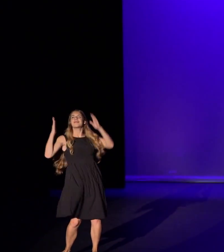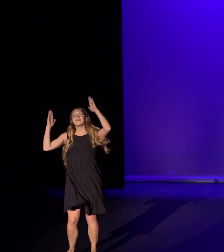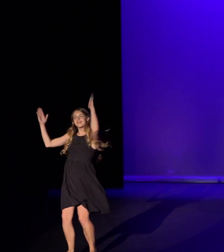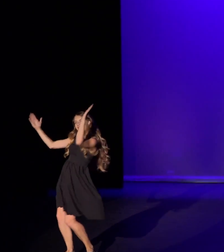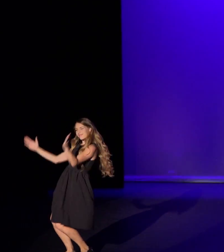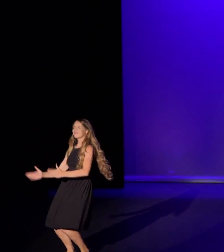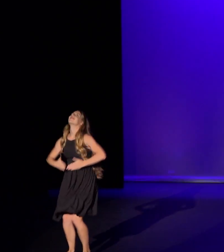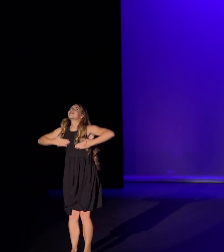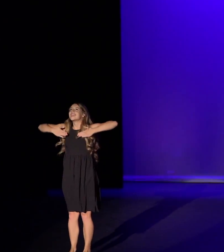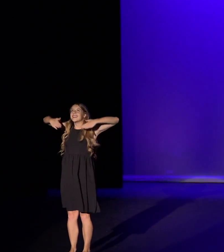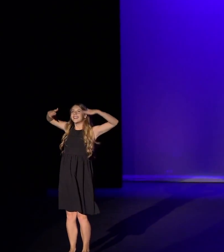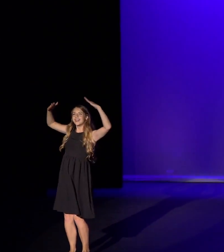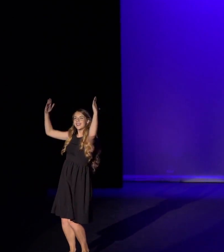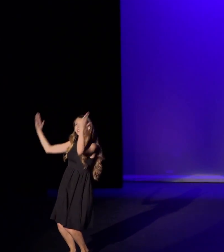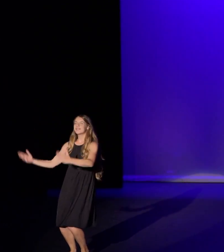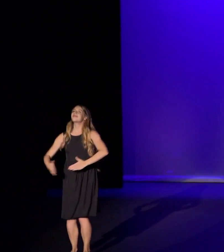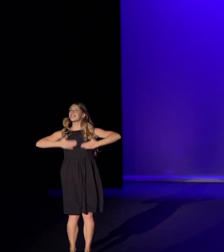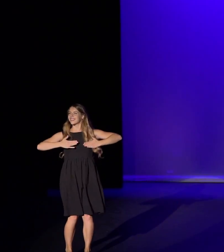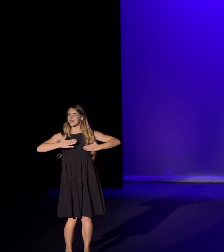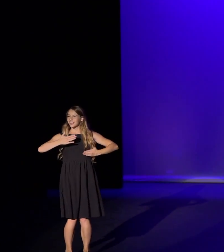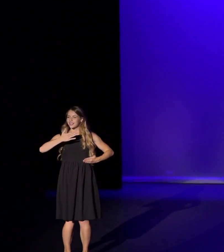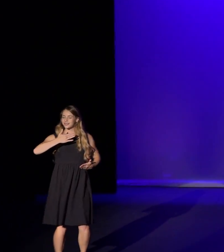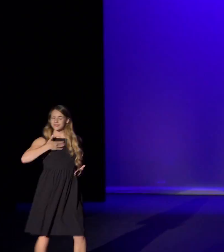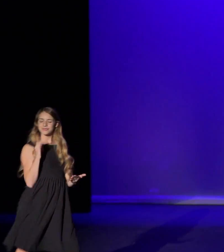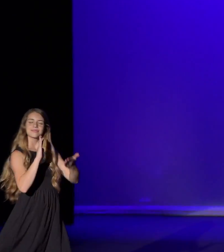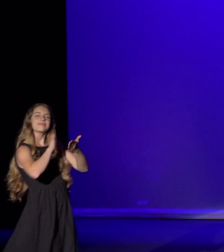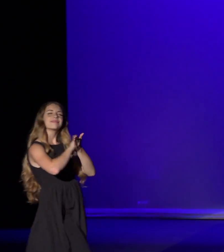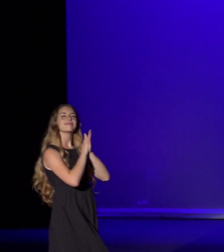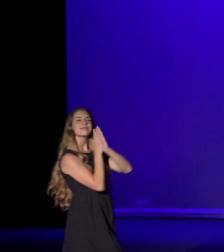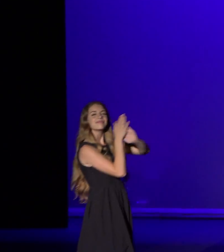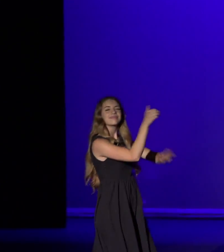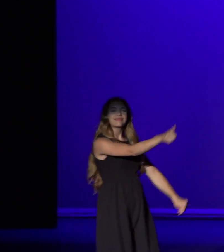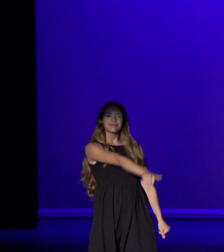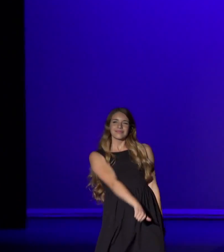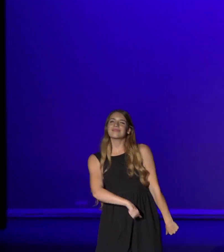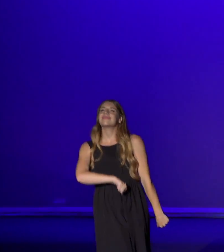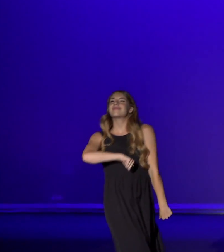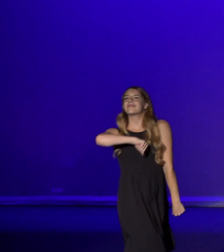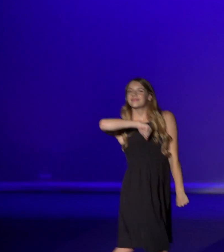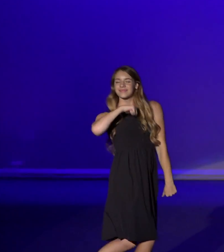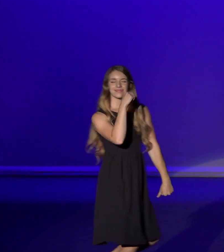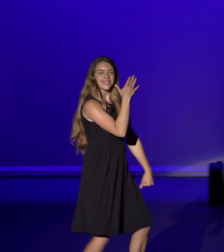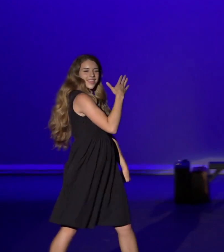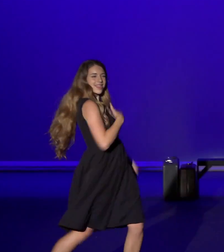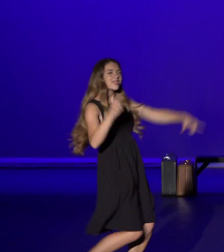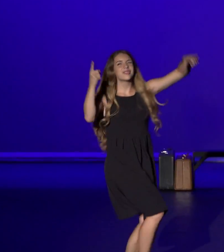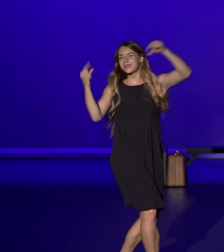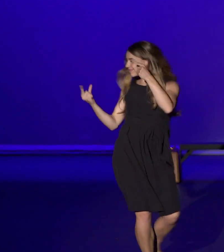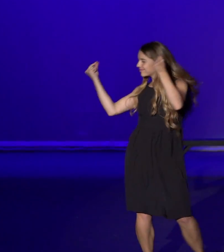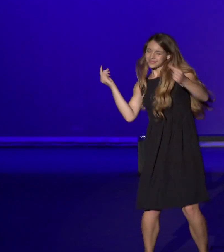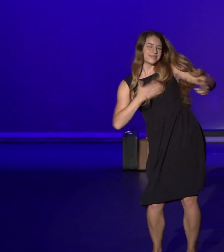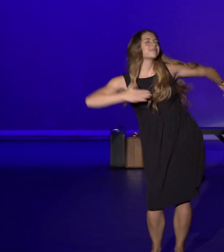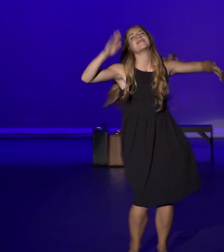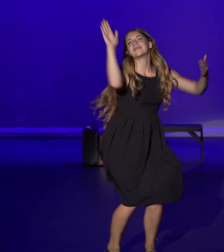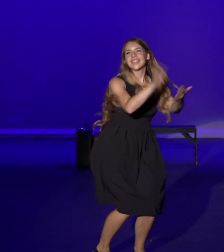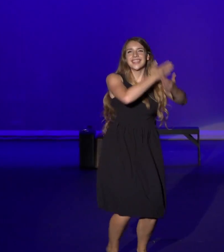to rain on my parade I'll march my band out, I'll beat my